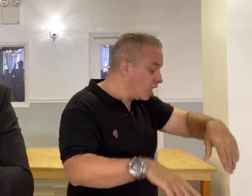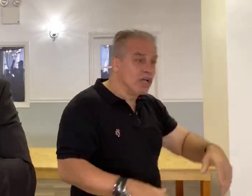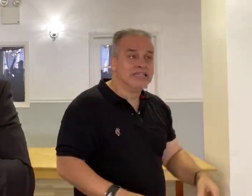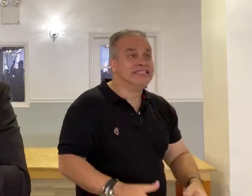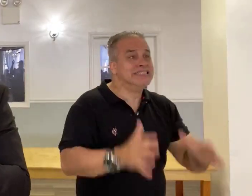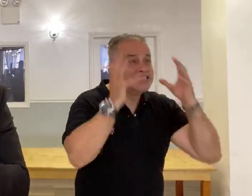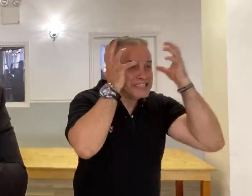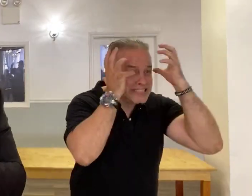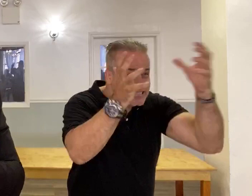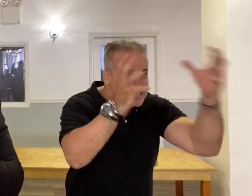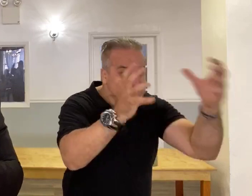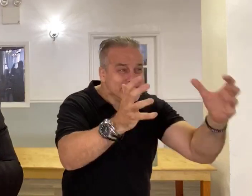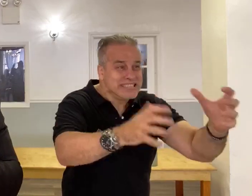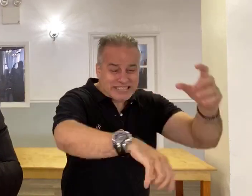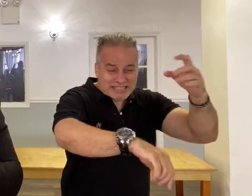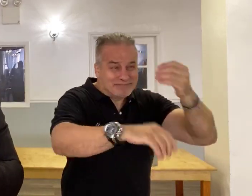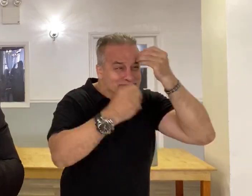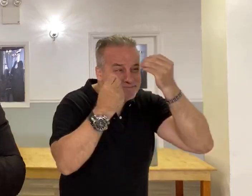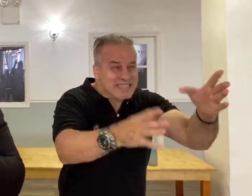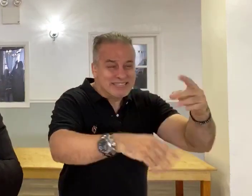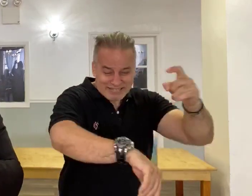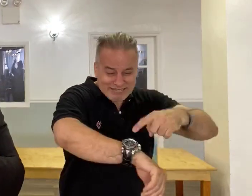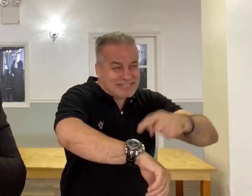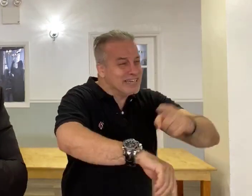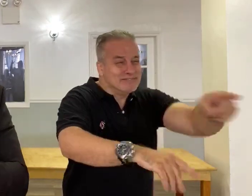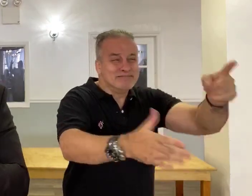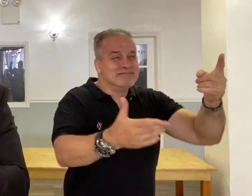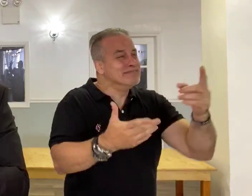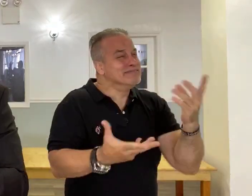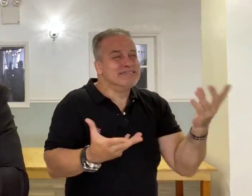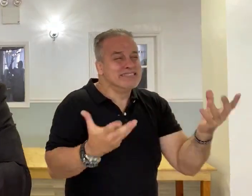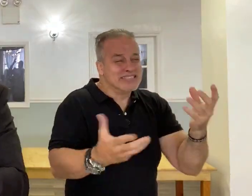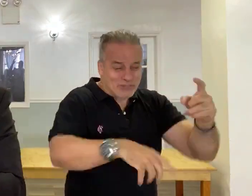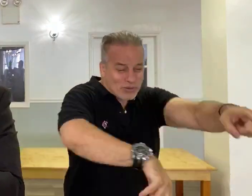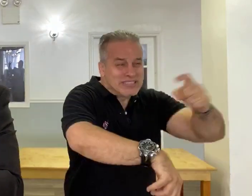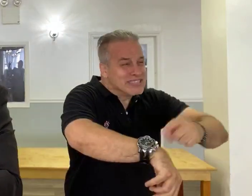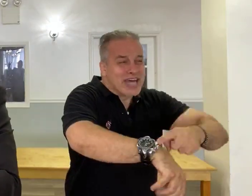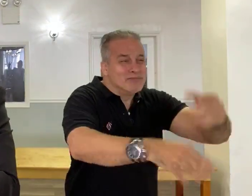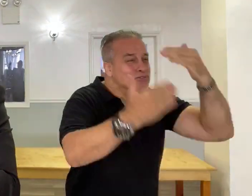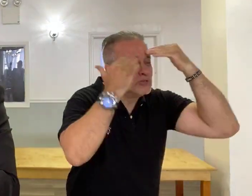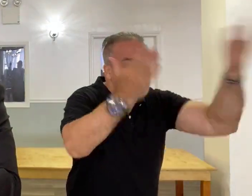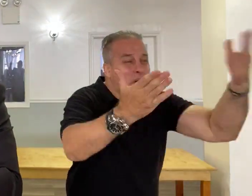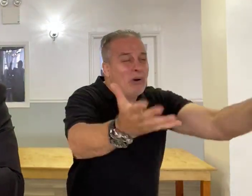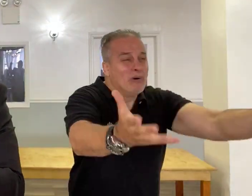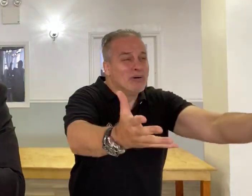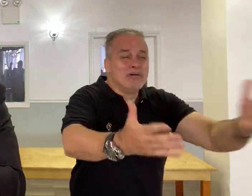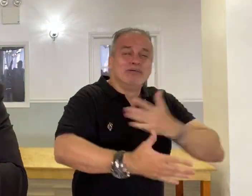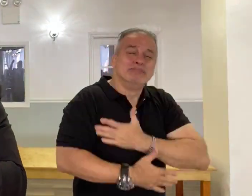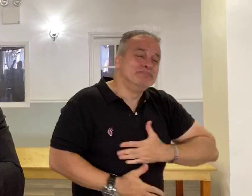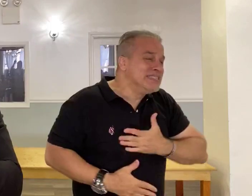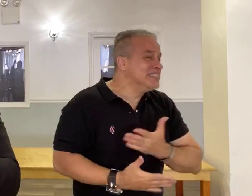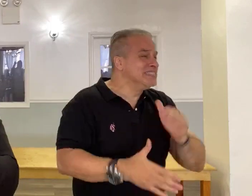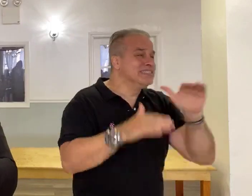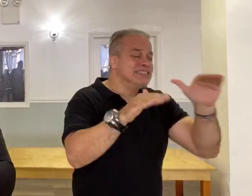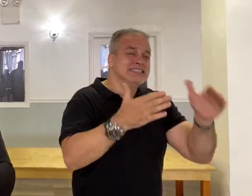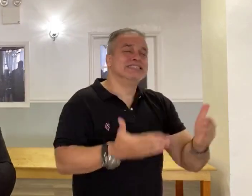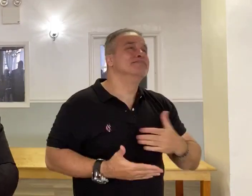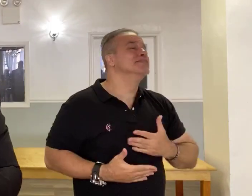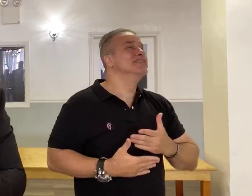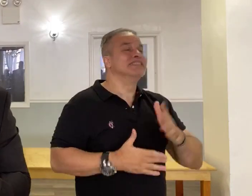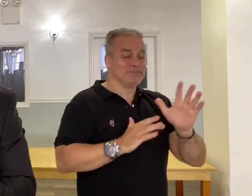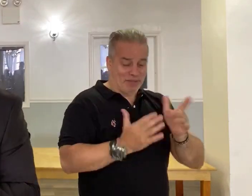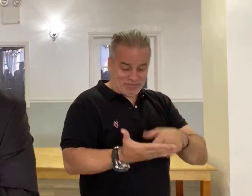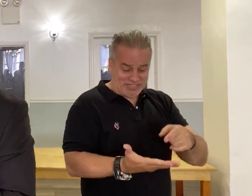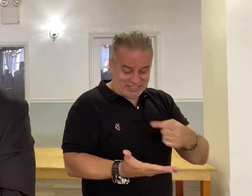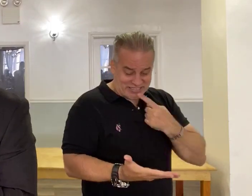this morning, there's a time factor involved. Your life hangs in the balance. Please, the Bible says, today is